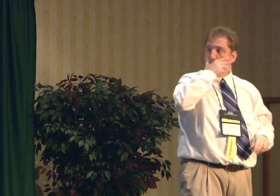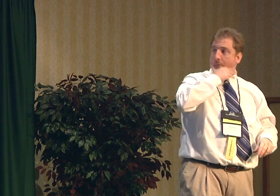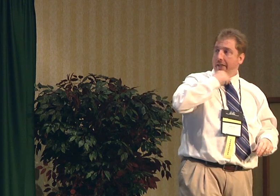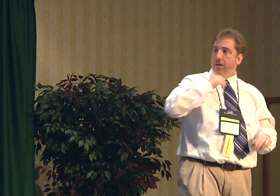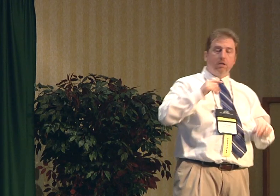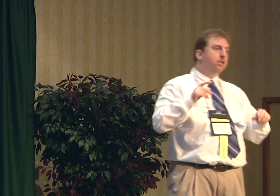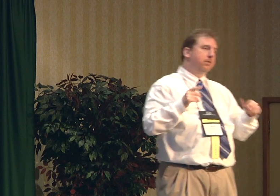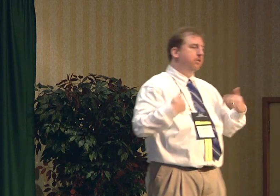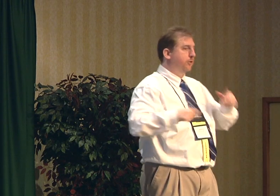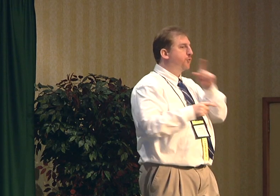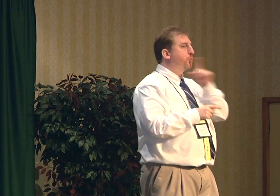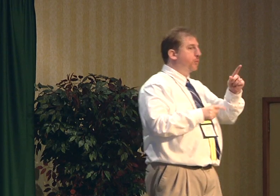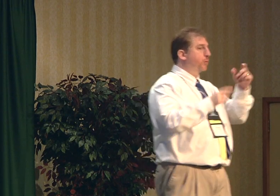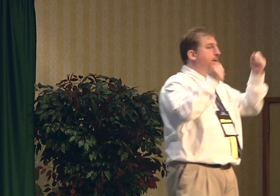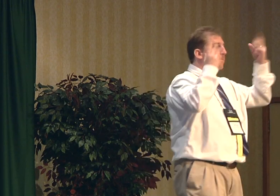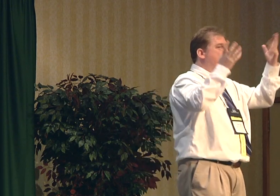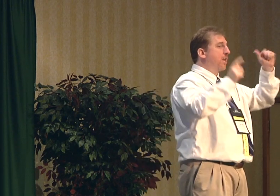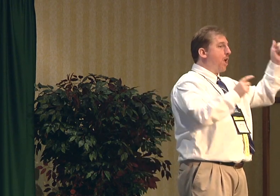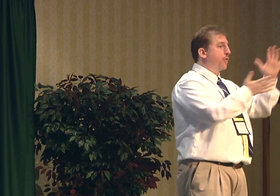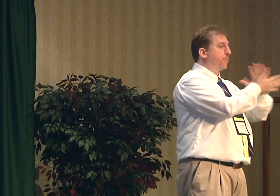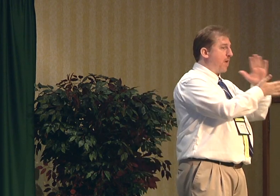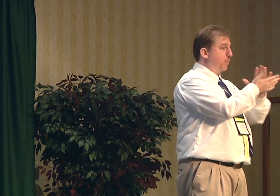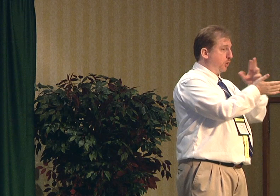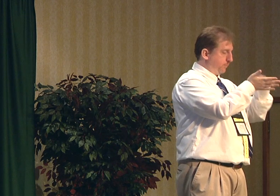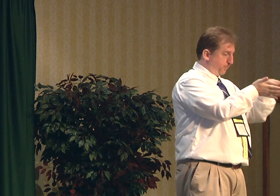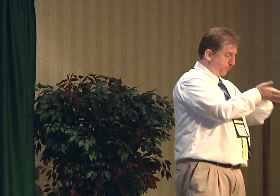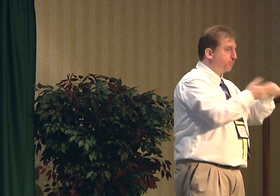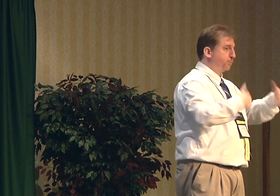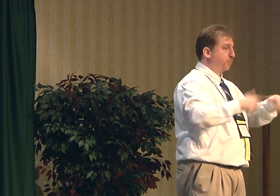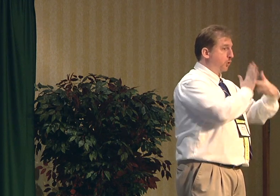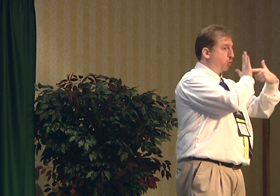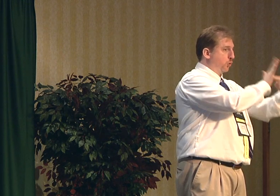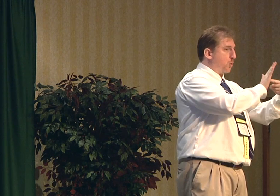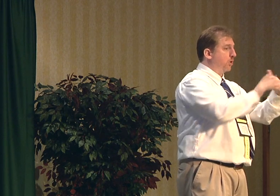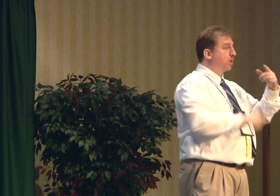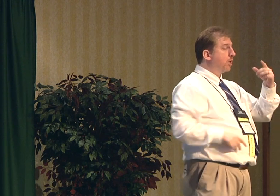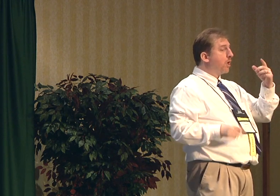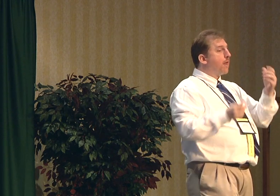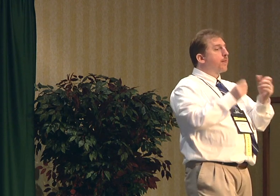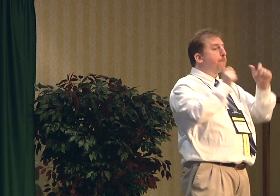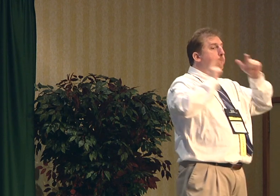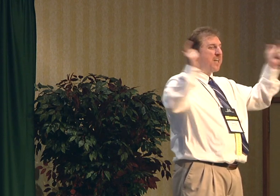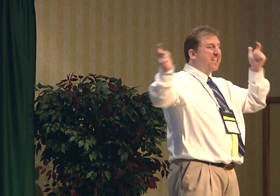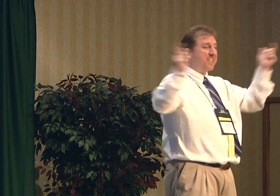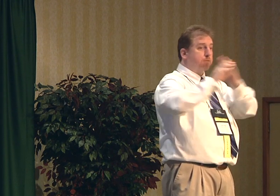This quote I feel like is the most important one in the research. Many research documents have